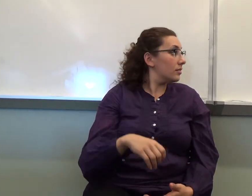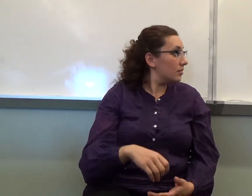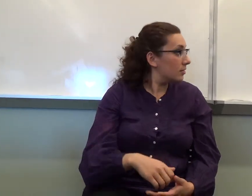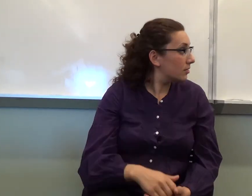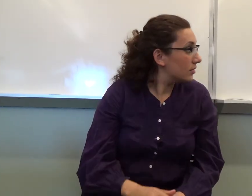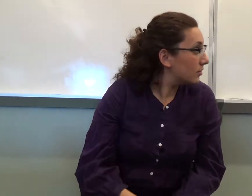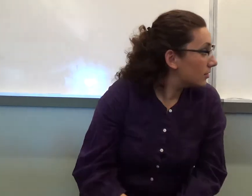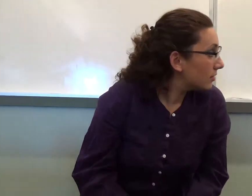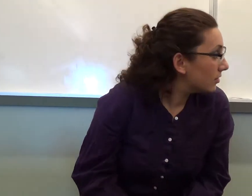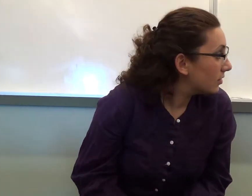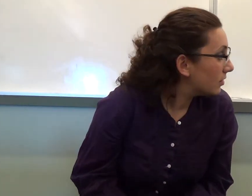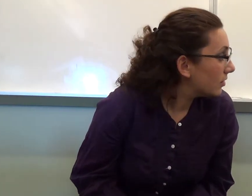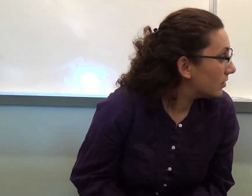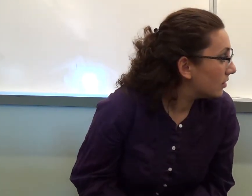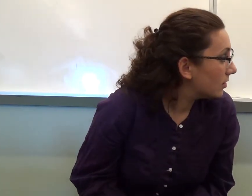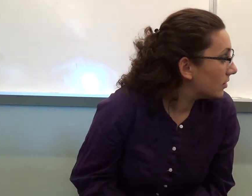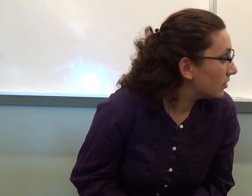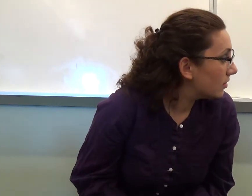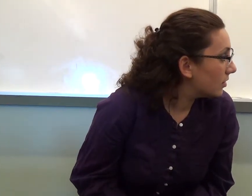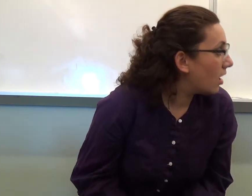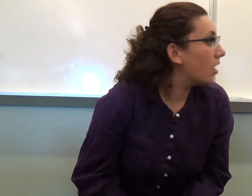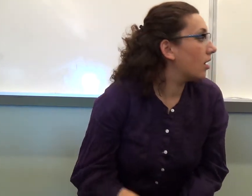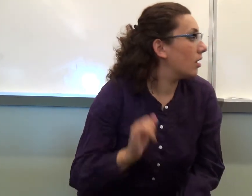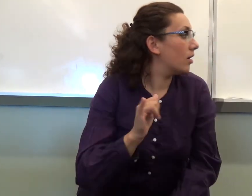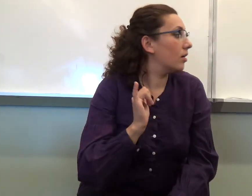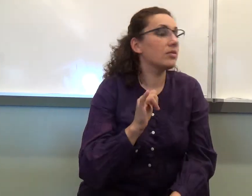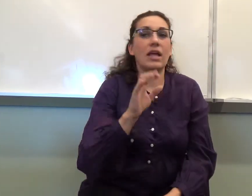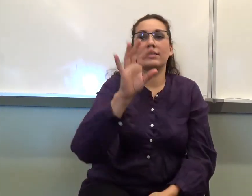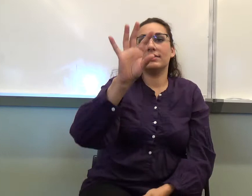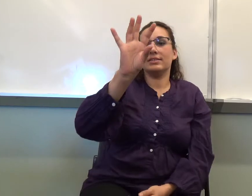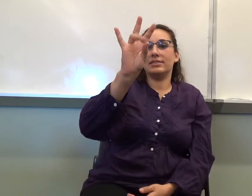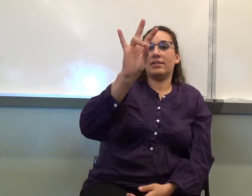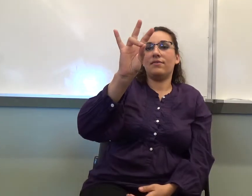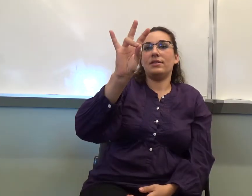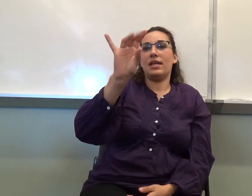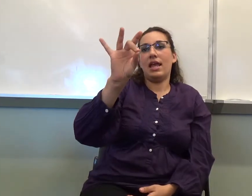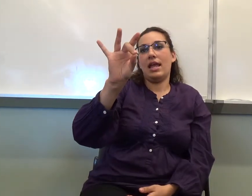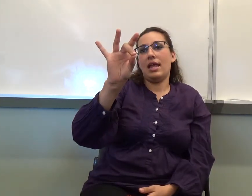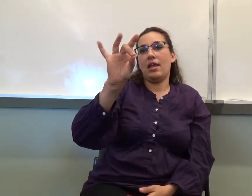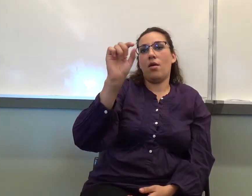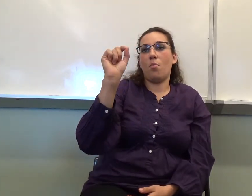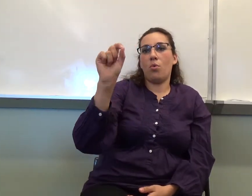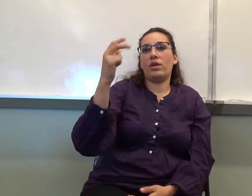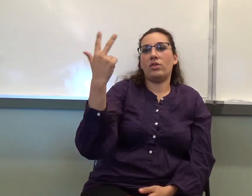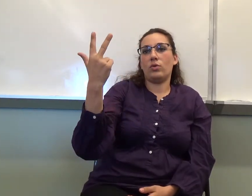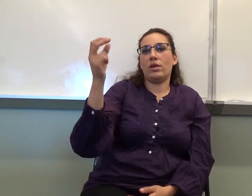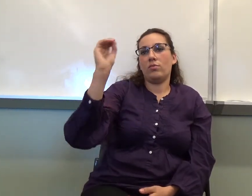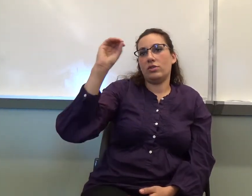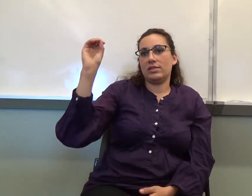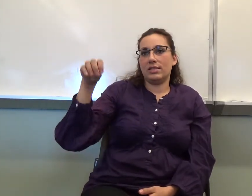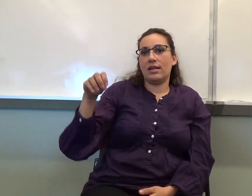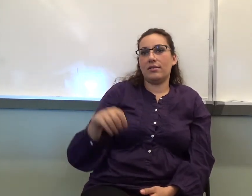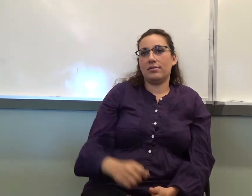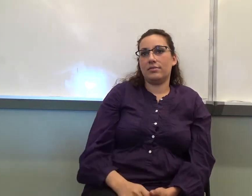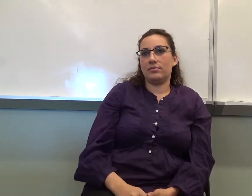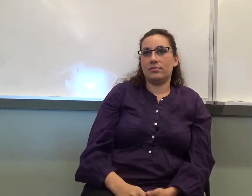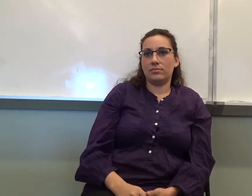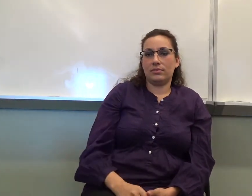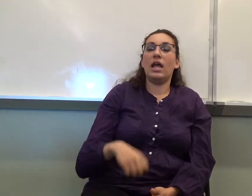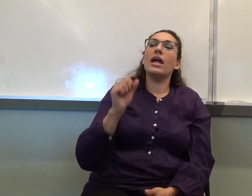of a percent, because we converted it over to percent. And in order to convert that over to percent, we would have